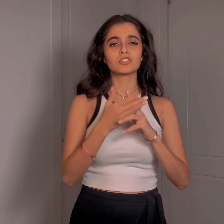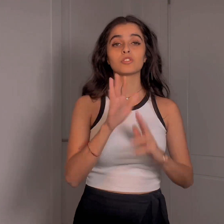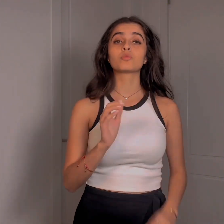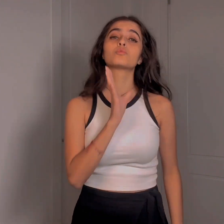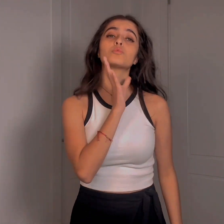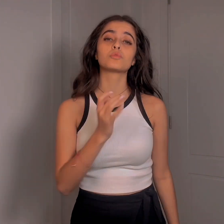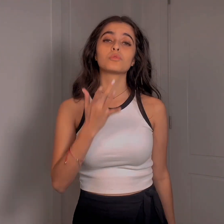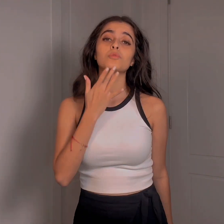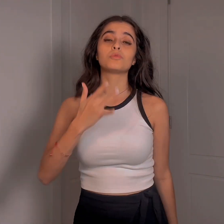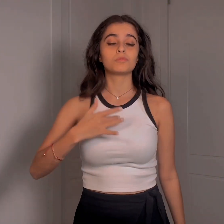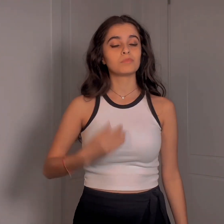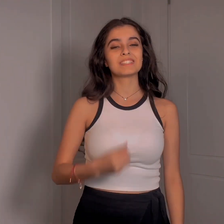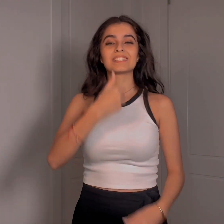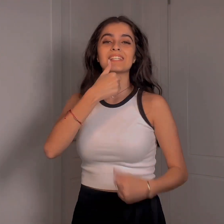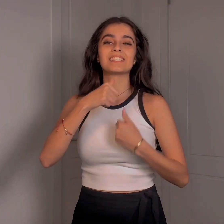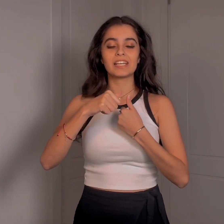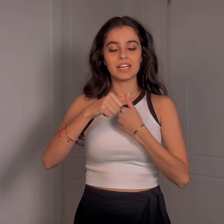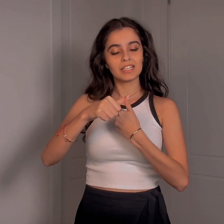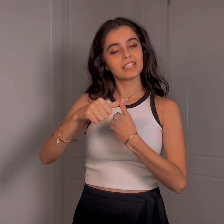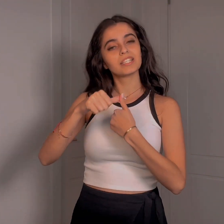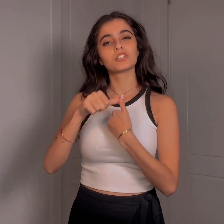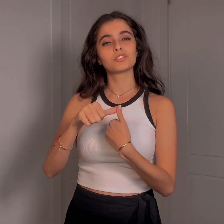Digging through your old birthday letters,